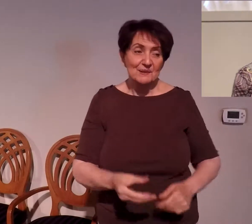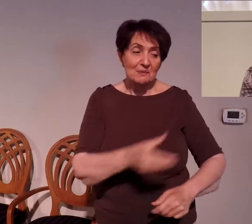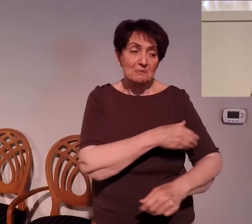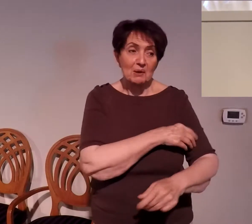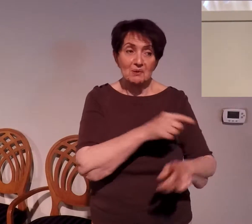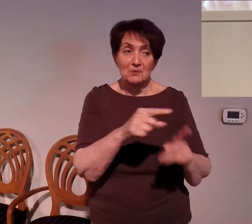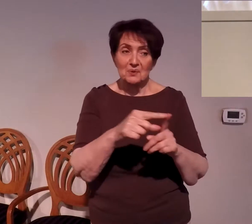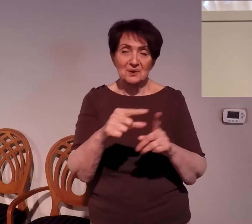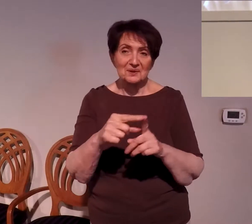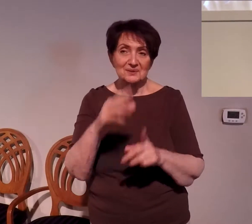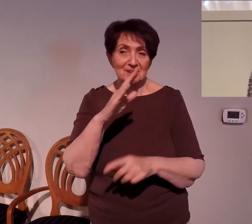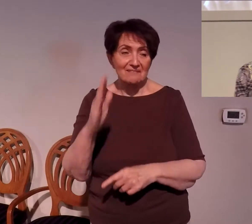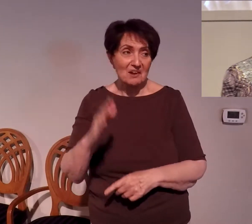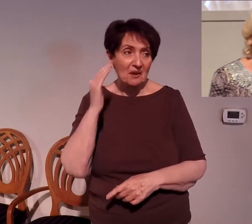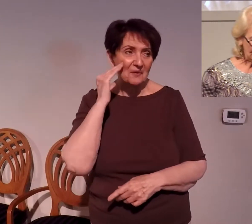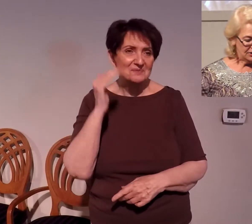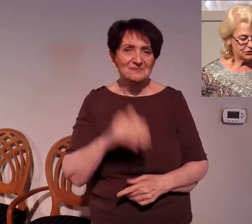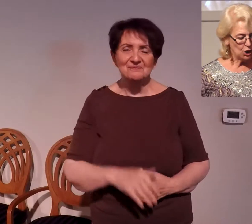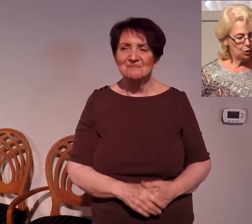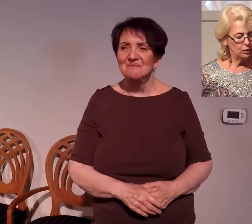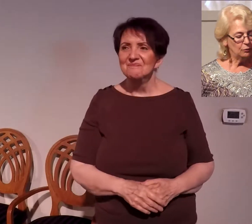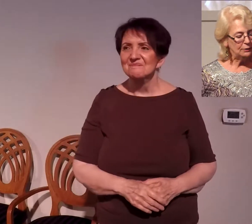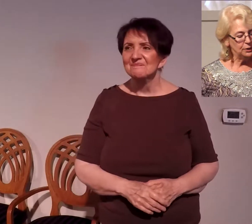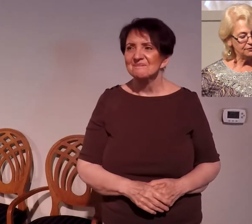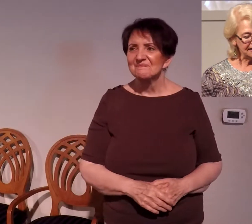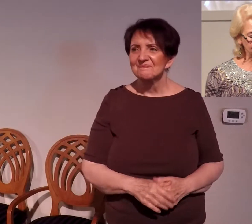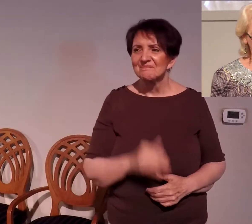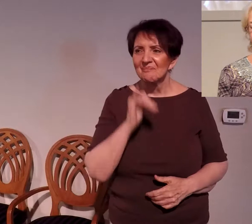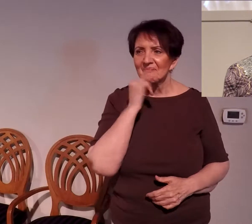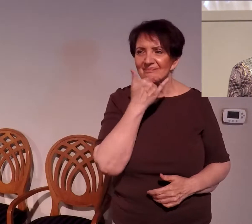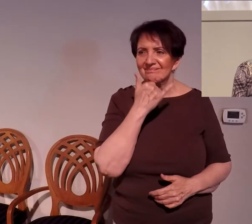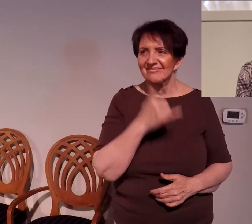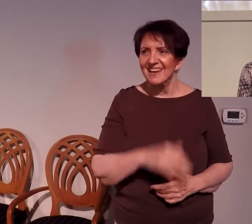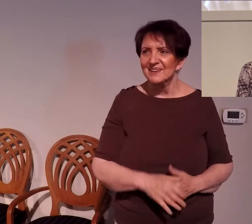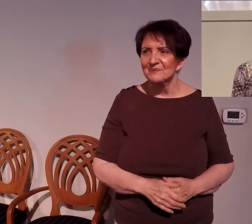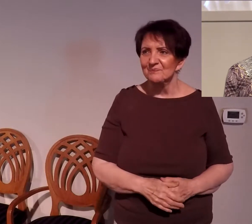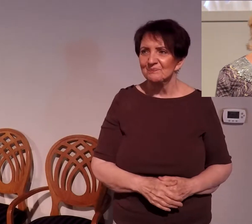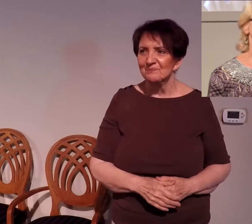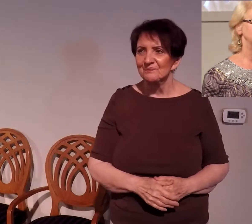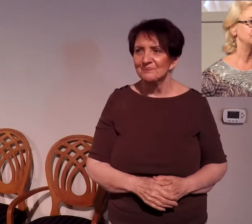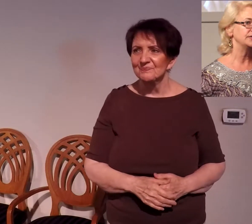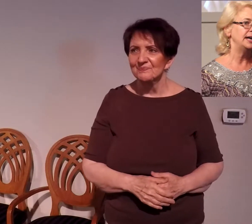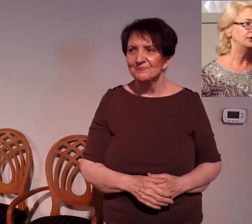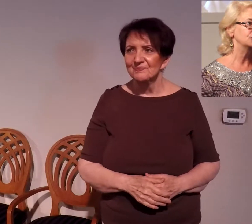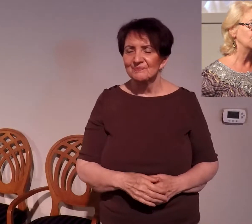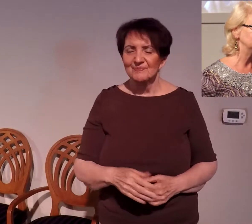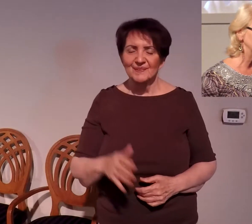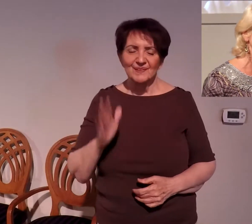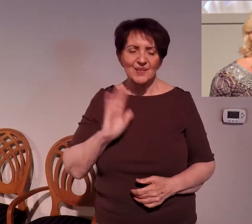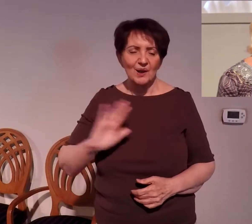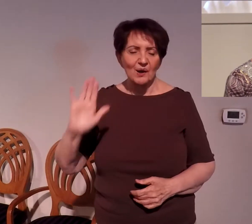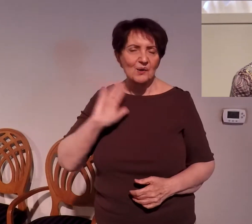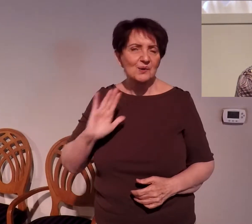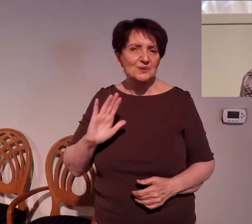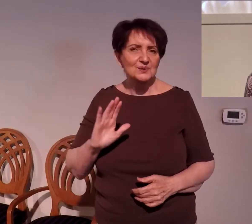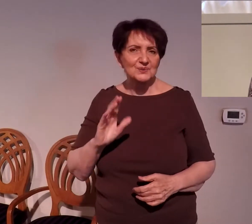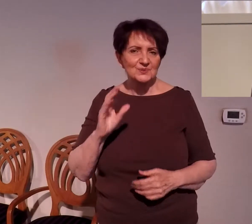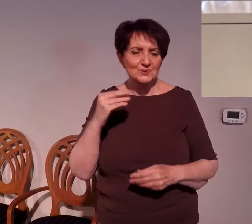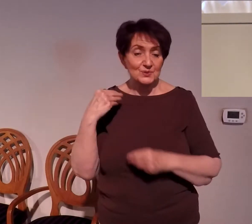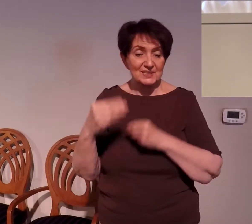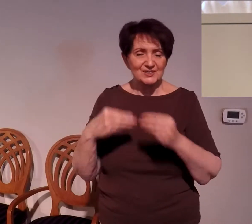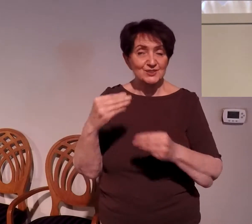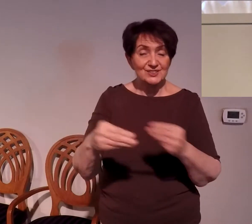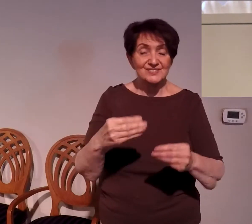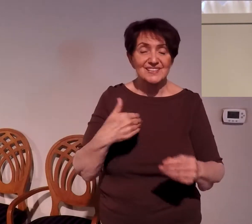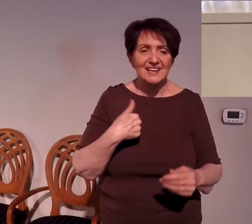know. So when we think about in so many ancient traditions that had totems,